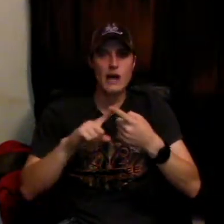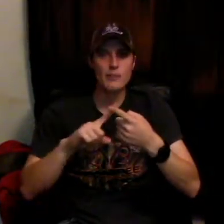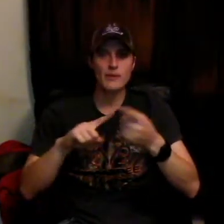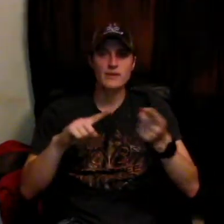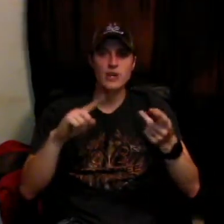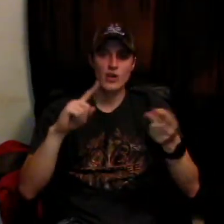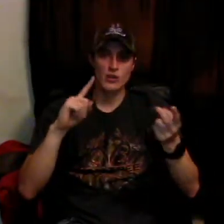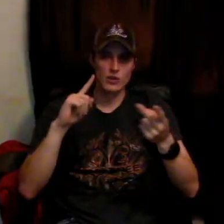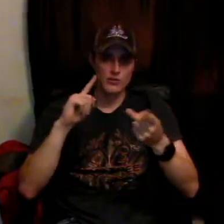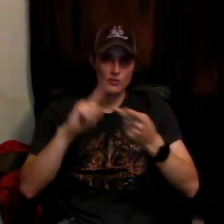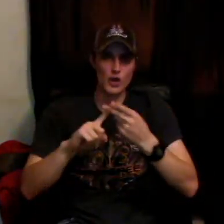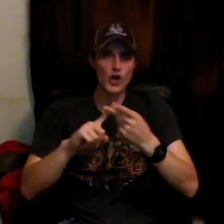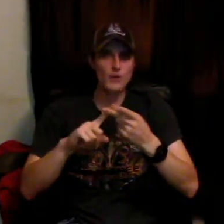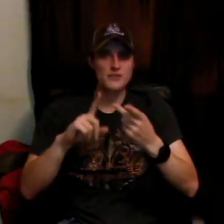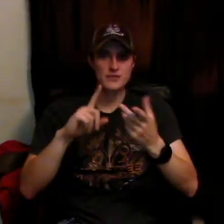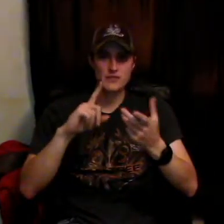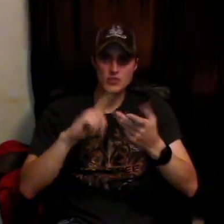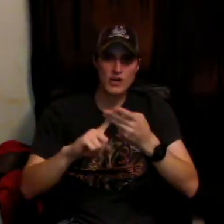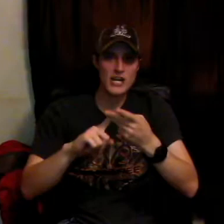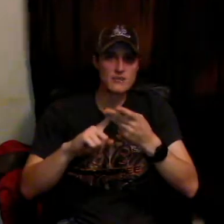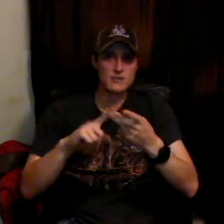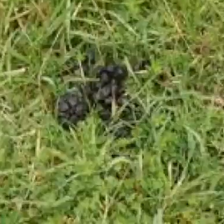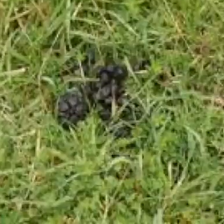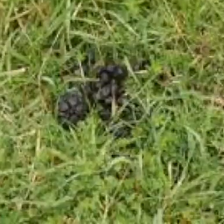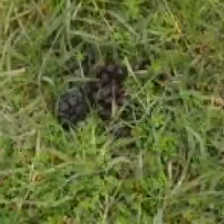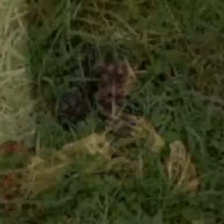droppings. Look for rubs. Look for scrapes. Look for beds.